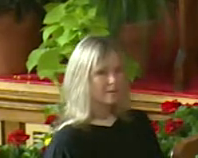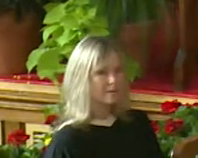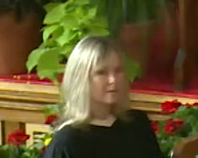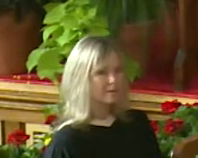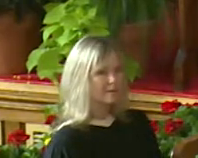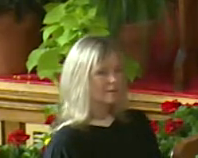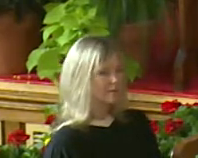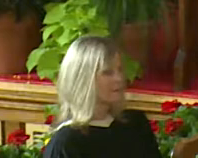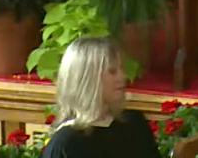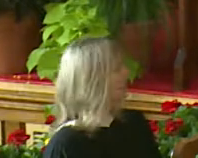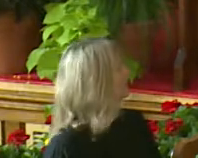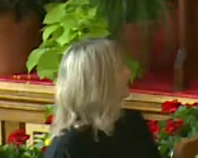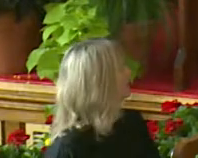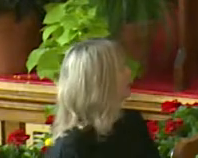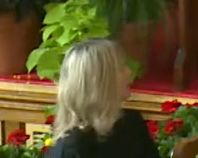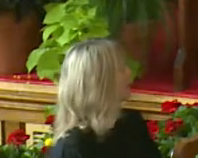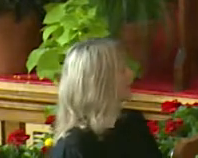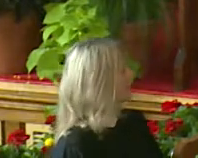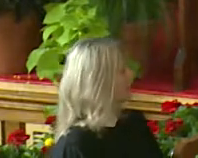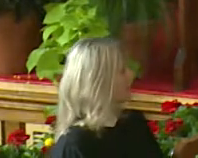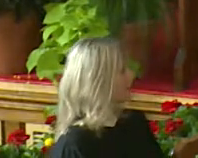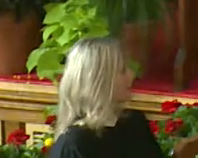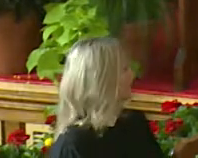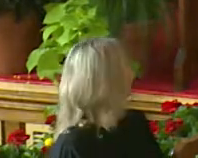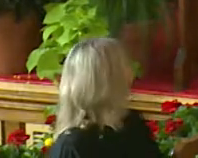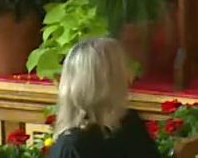Anate Karako.